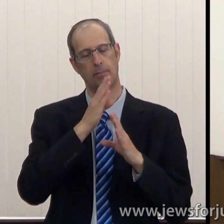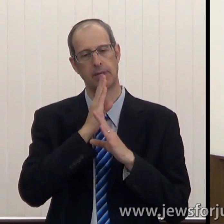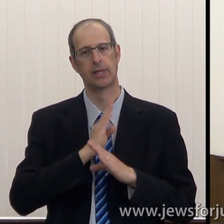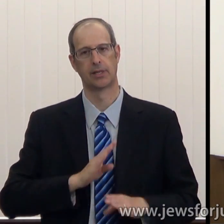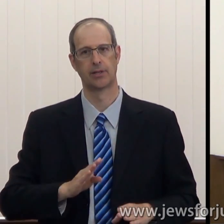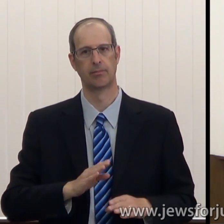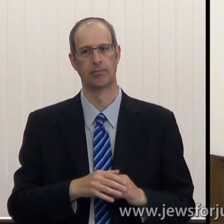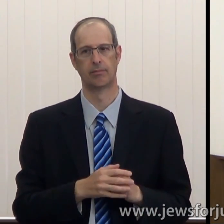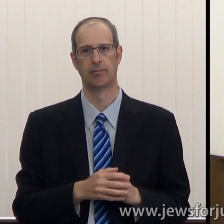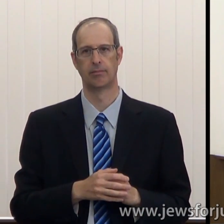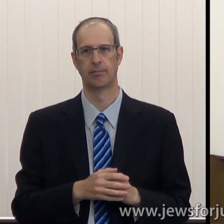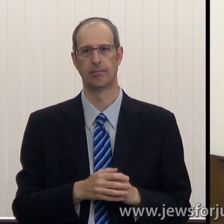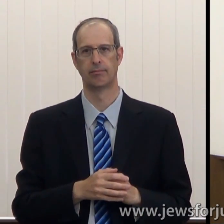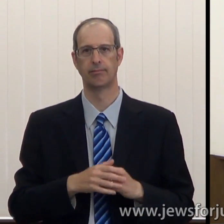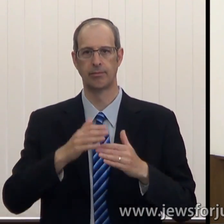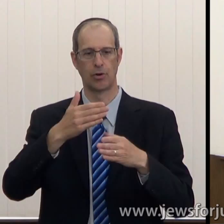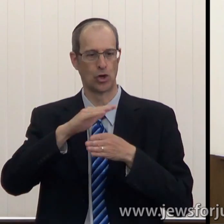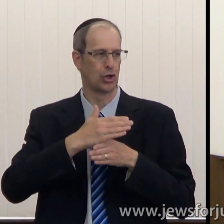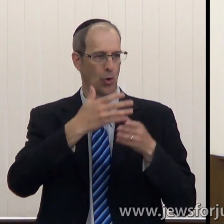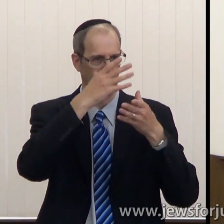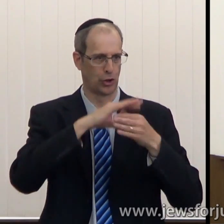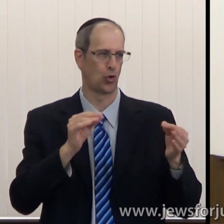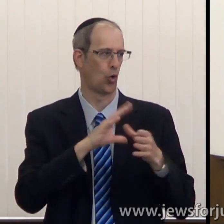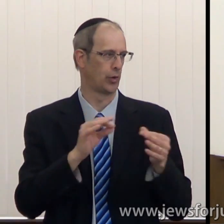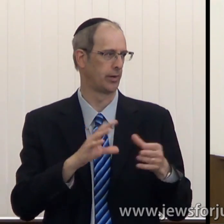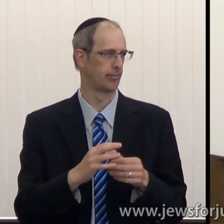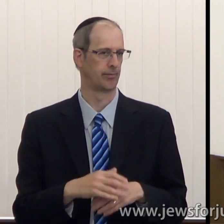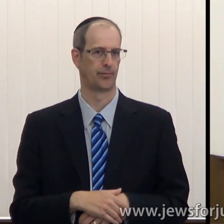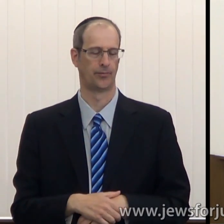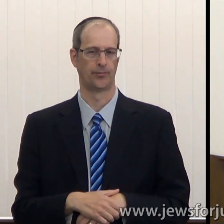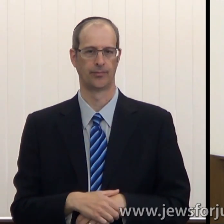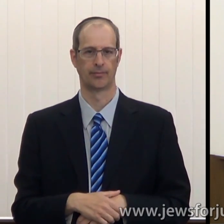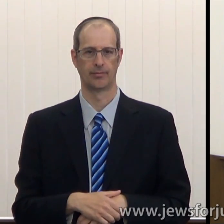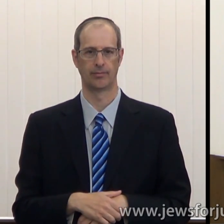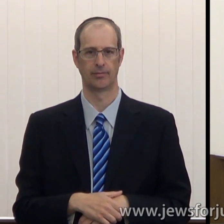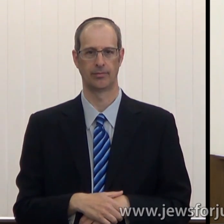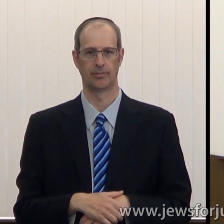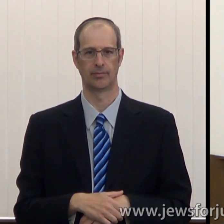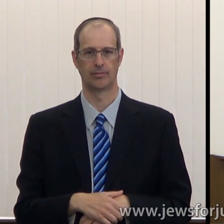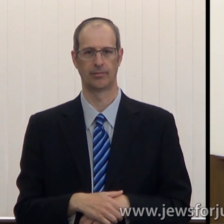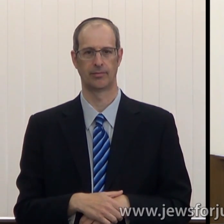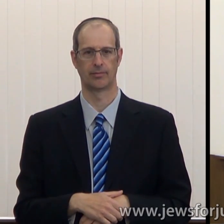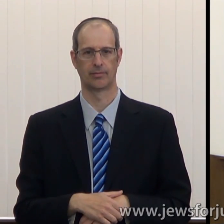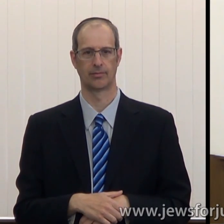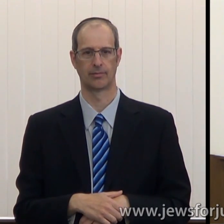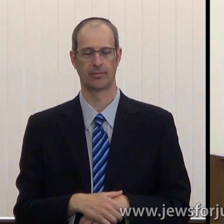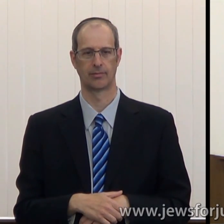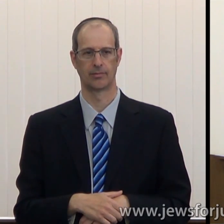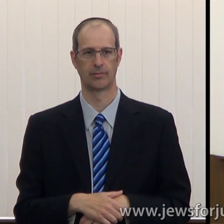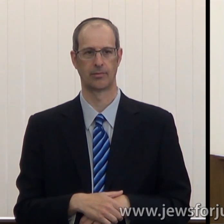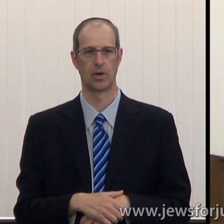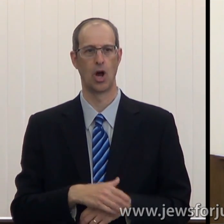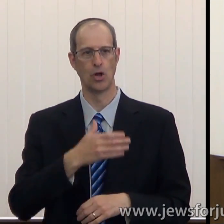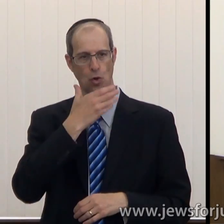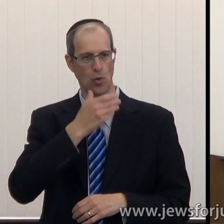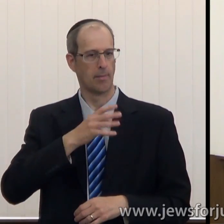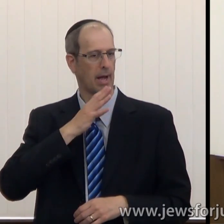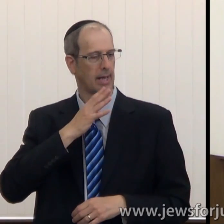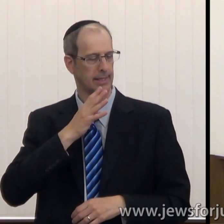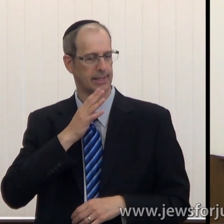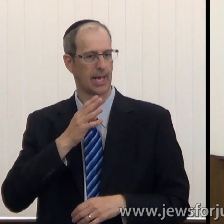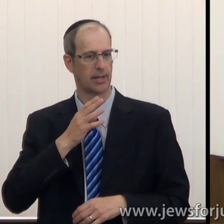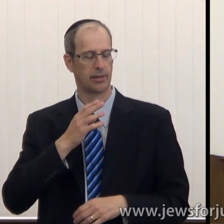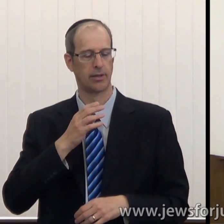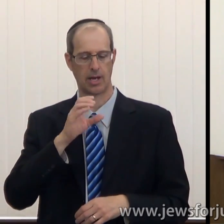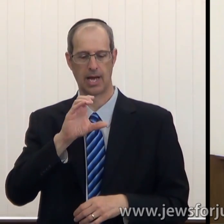Let me share with you a story. the rabbi that I mentioned before, the Chazon